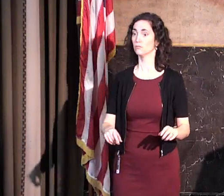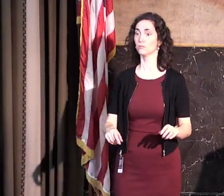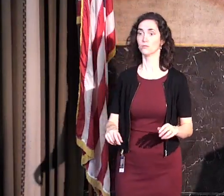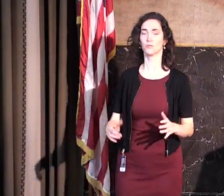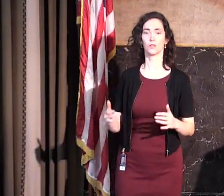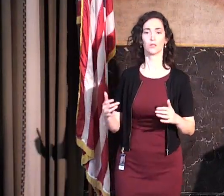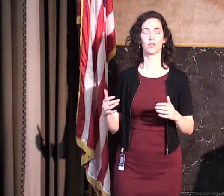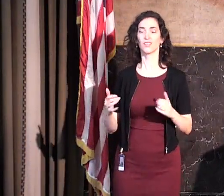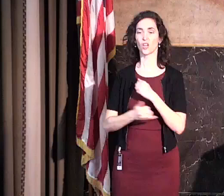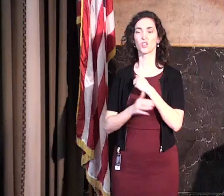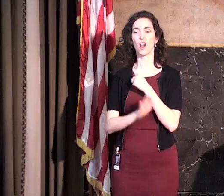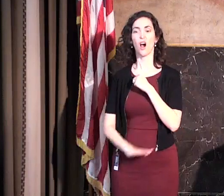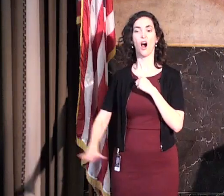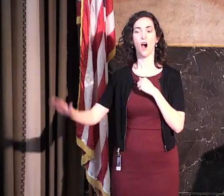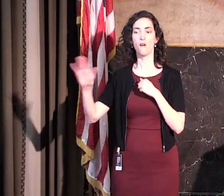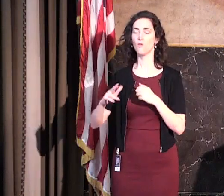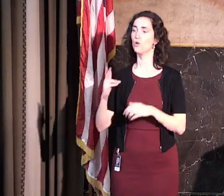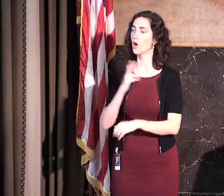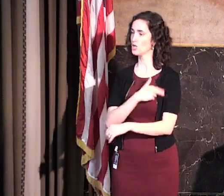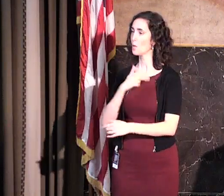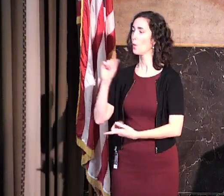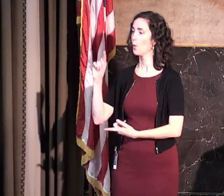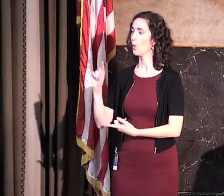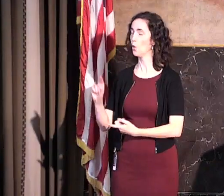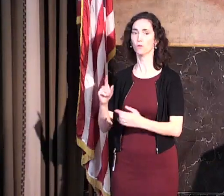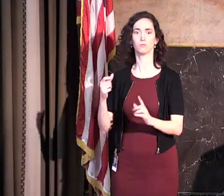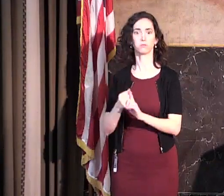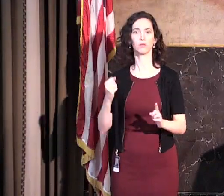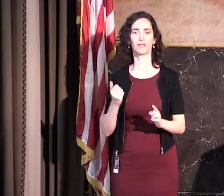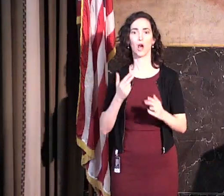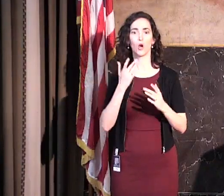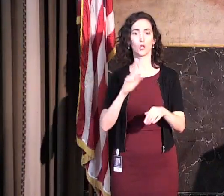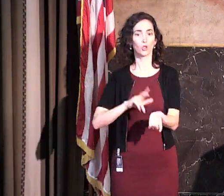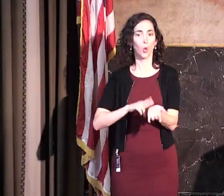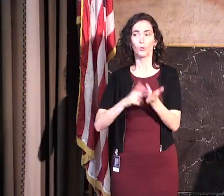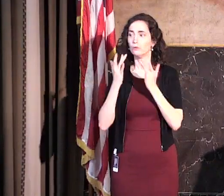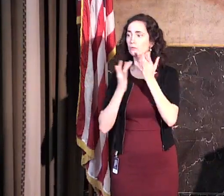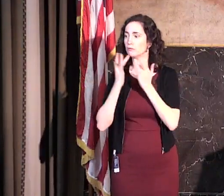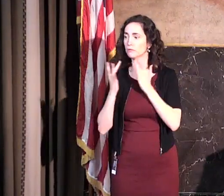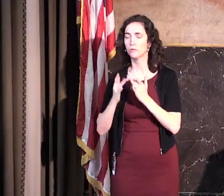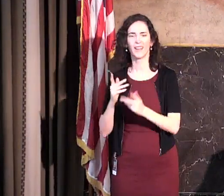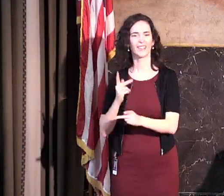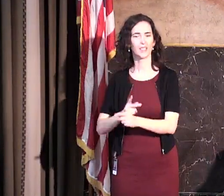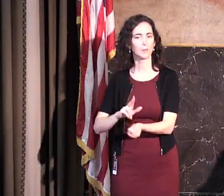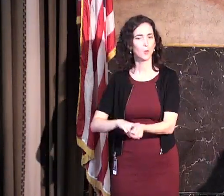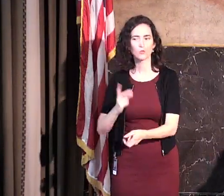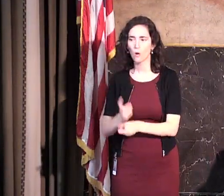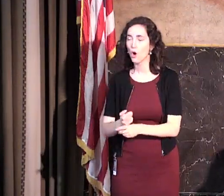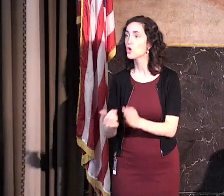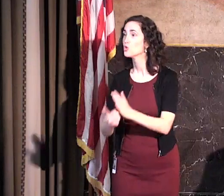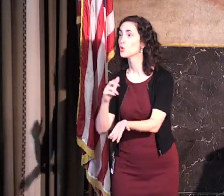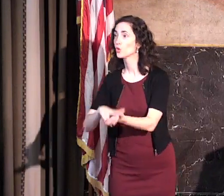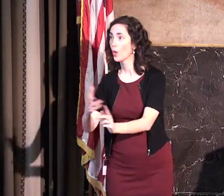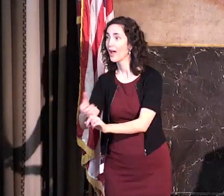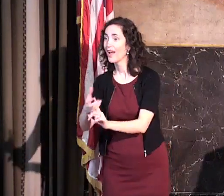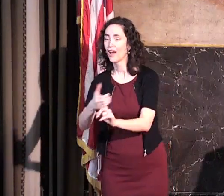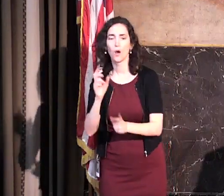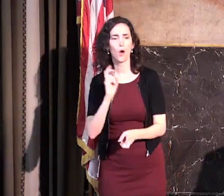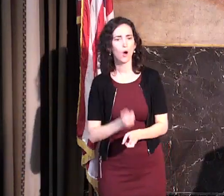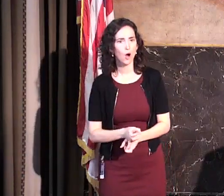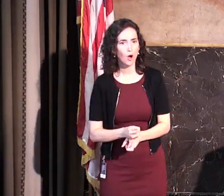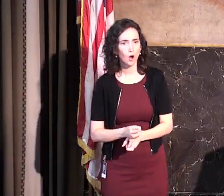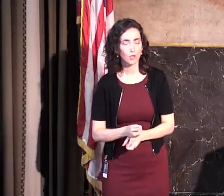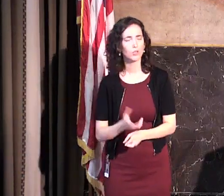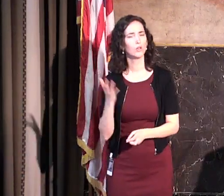a lot of hospitals across the country, are experiencing a nursing shortage. It's difficult to retain nurses, it's difficult to recruit new nurses. And a